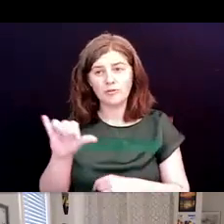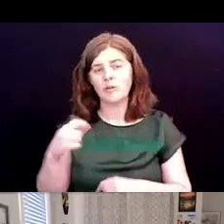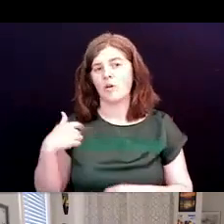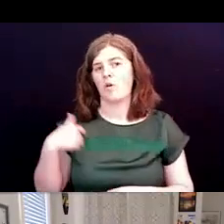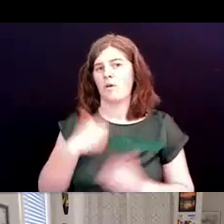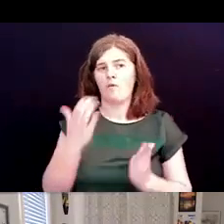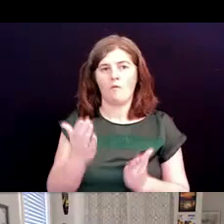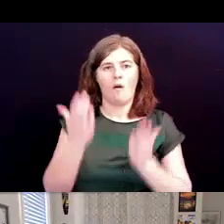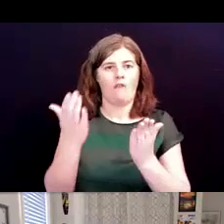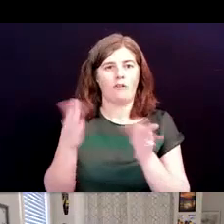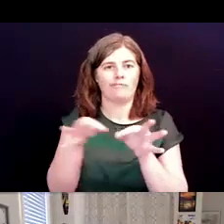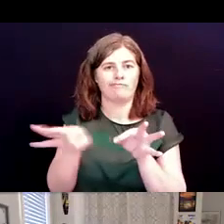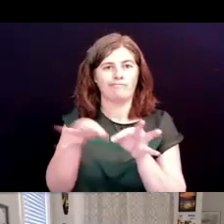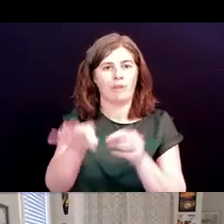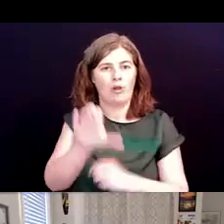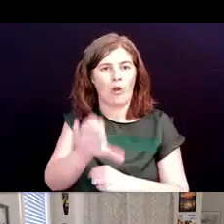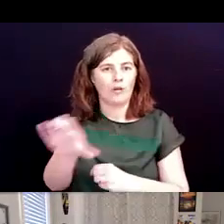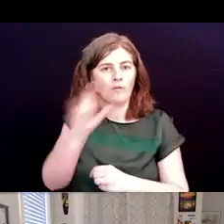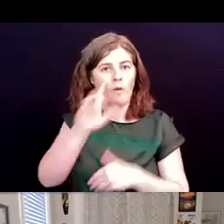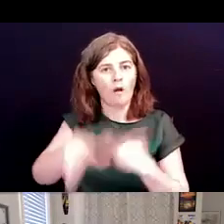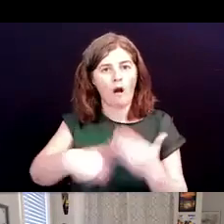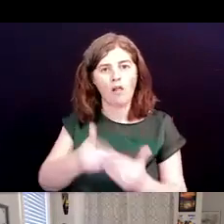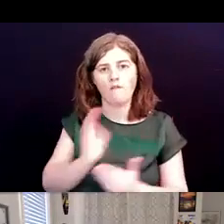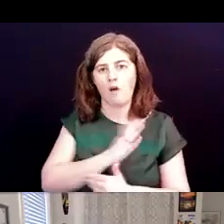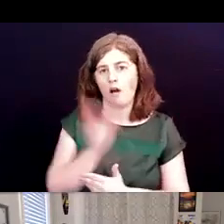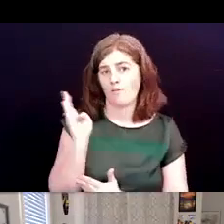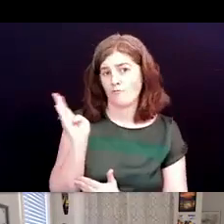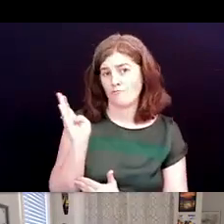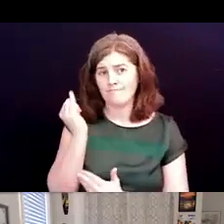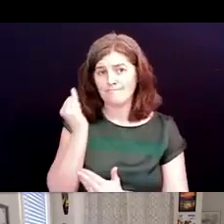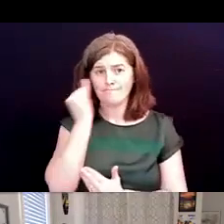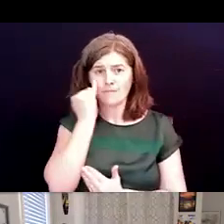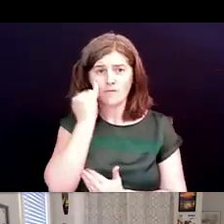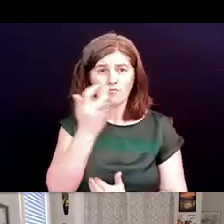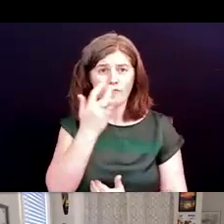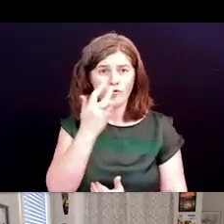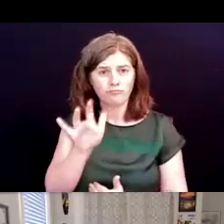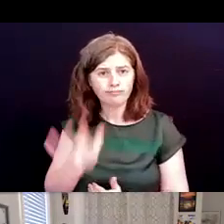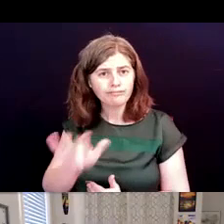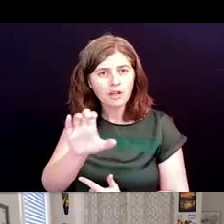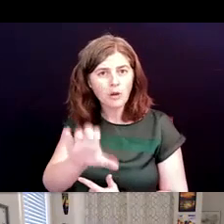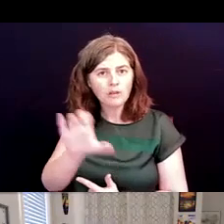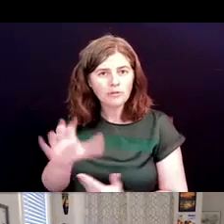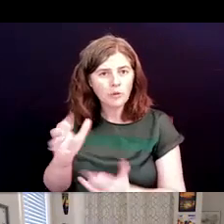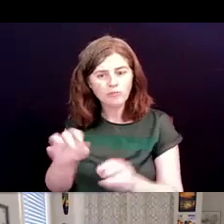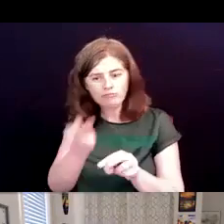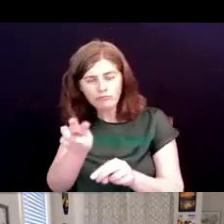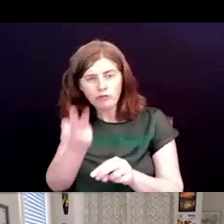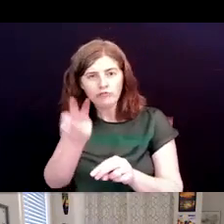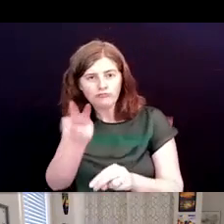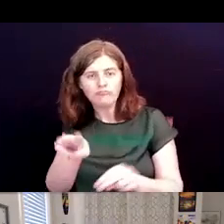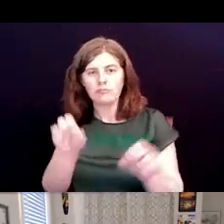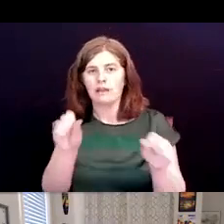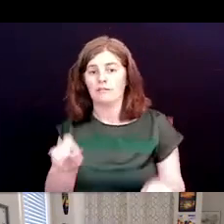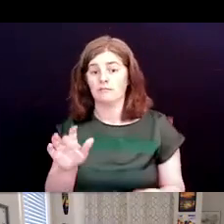offering closed captioning for all our presentations. If you would like to utilize this feature, you